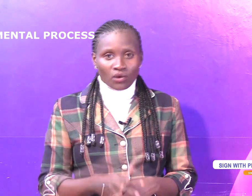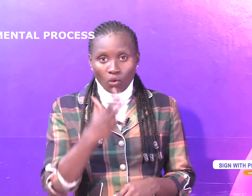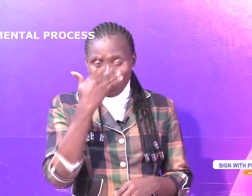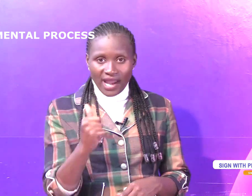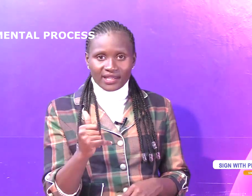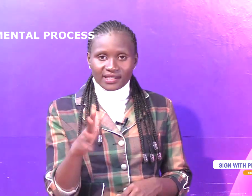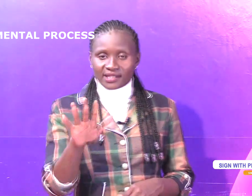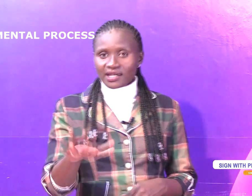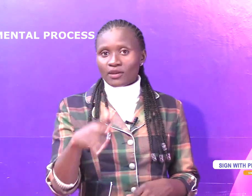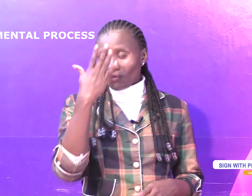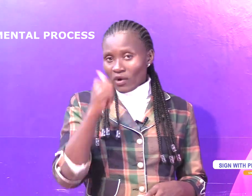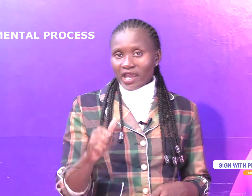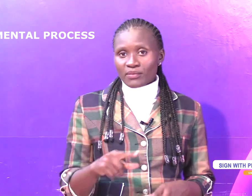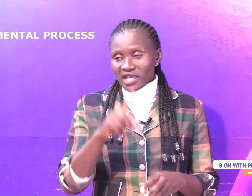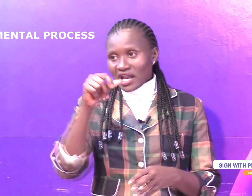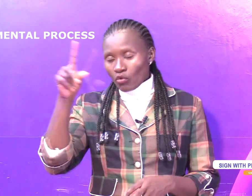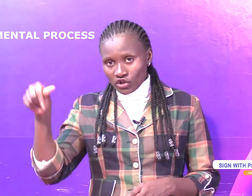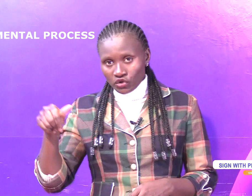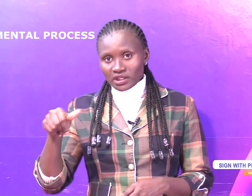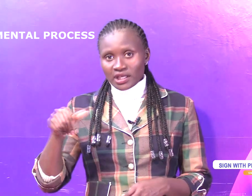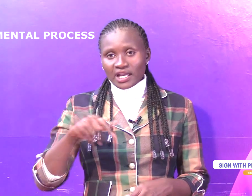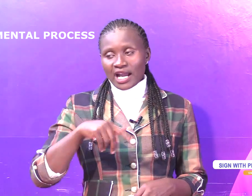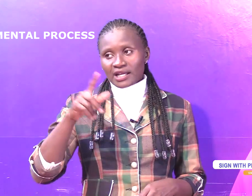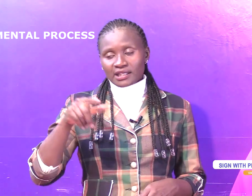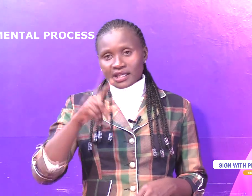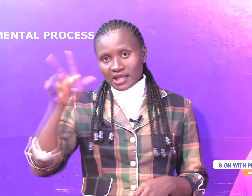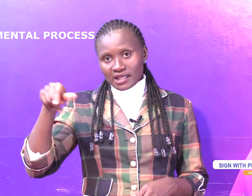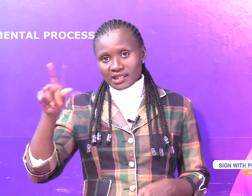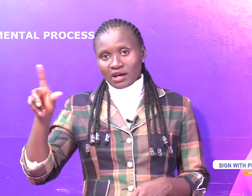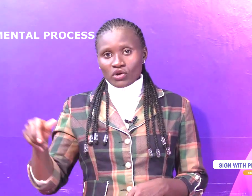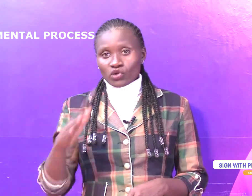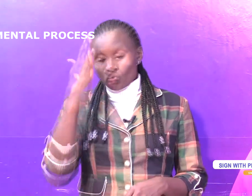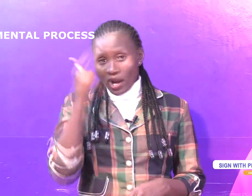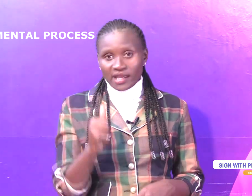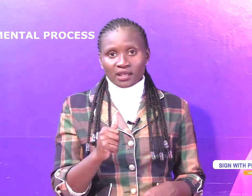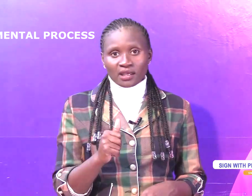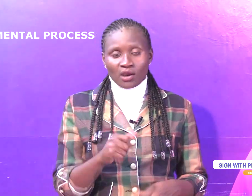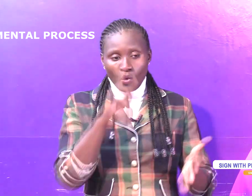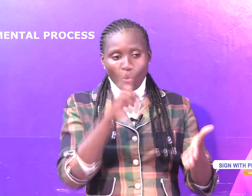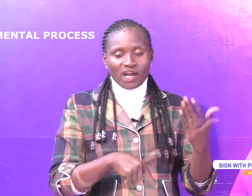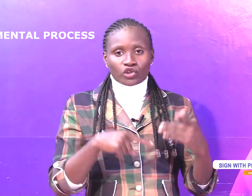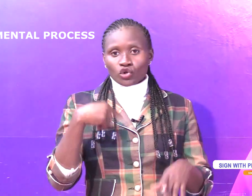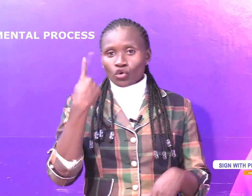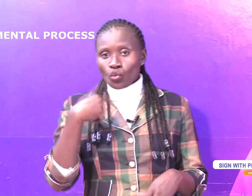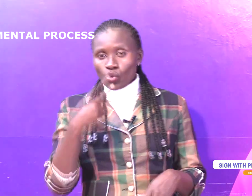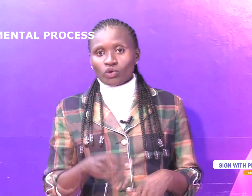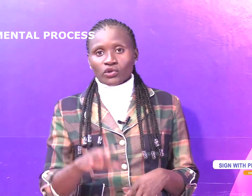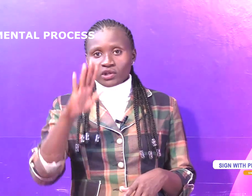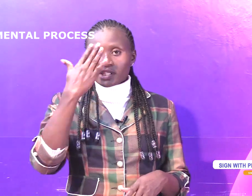Why? This is a sign for why, making a question. There's a question. Why? What? Who? So this is it.